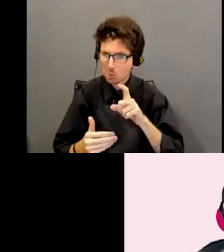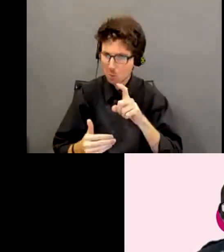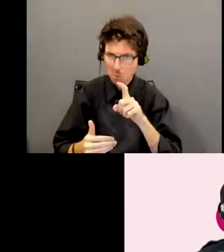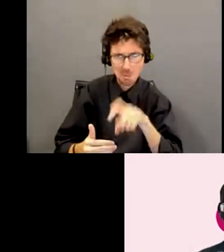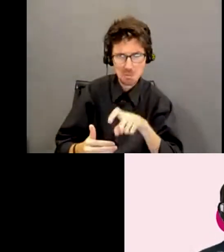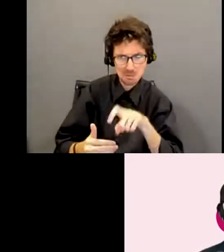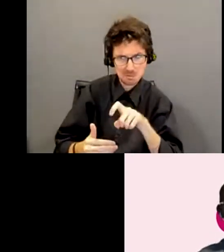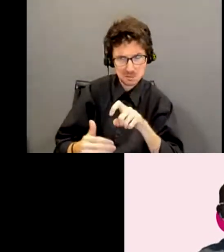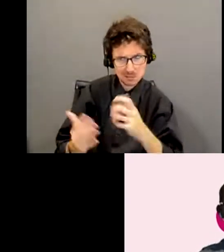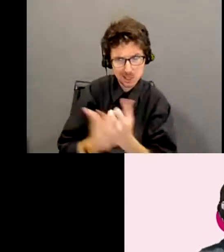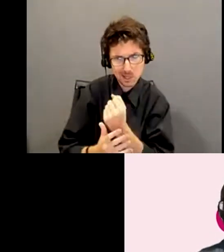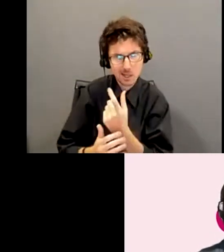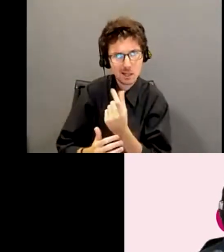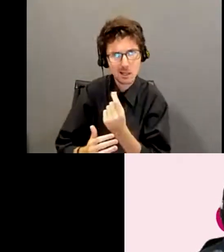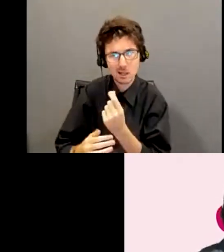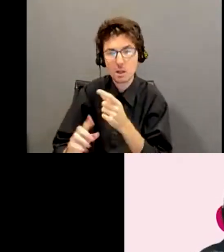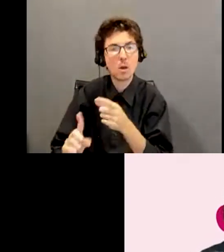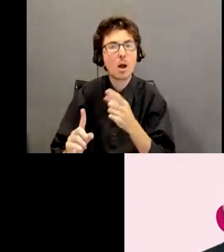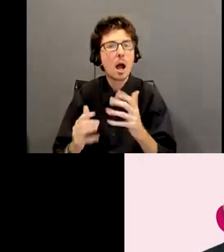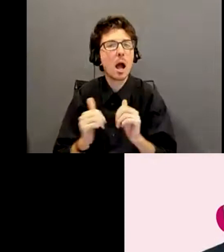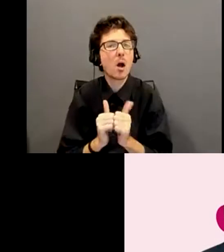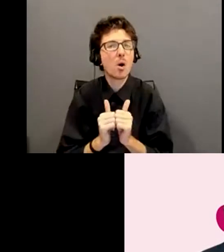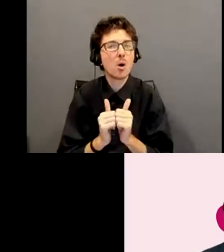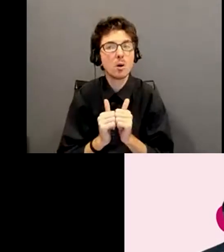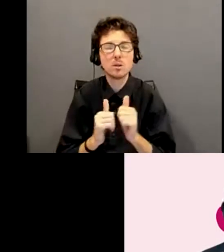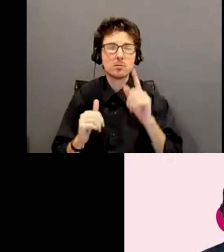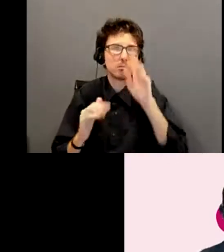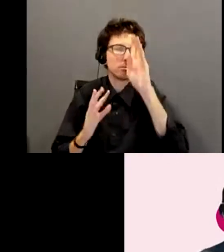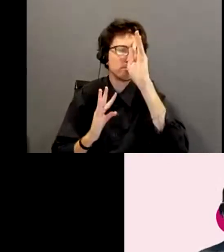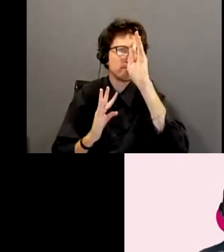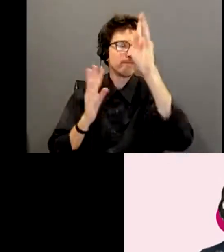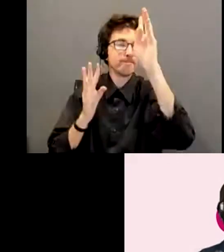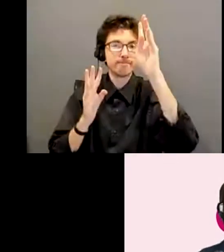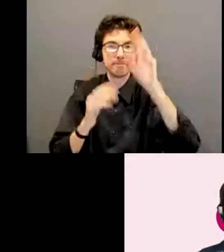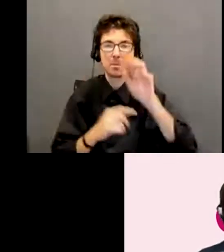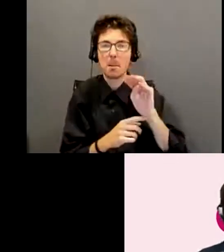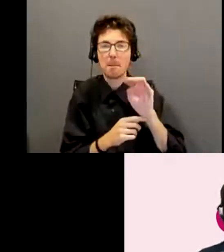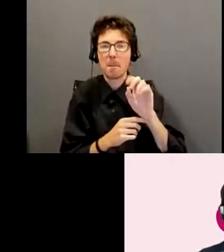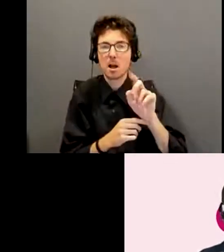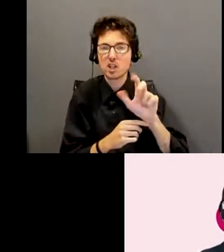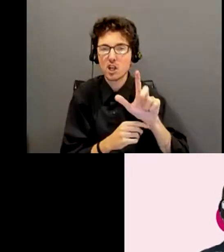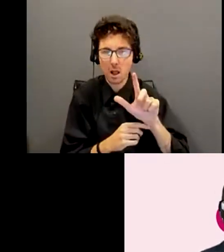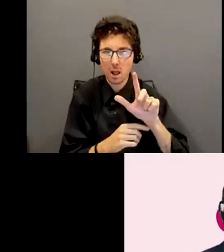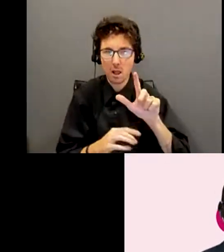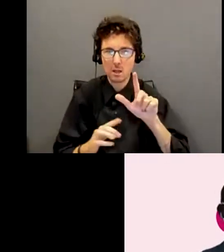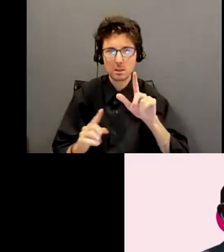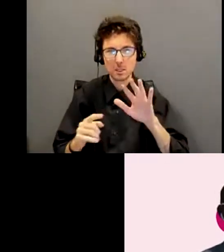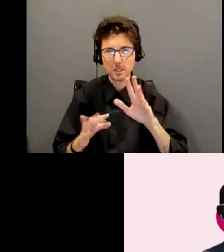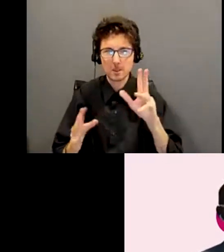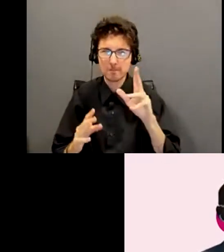a program model. And we came up with a model we wrote that based on our